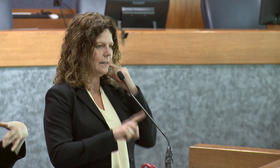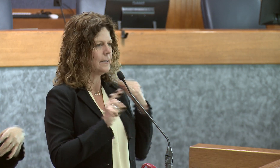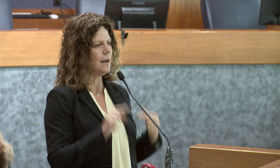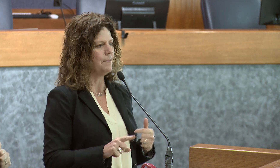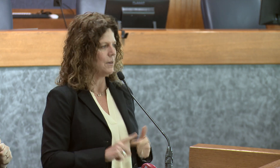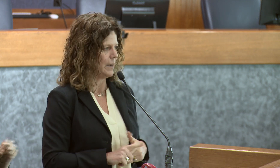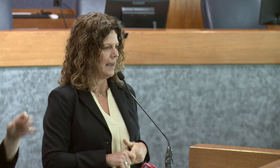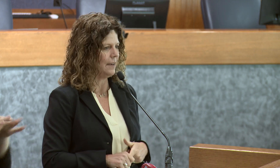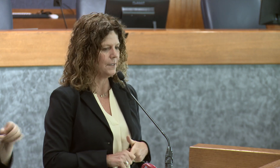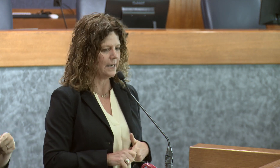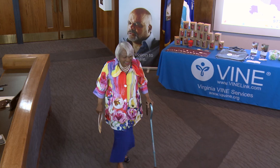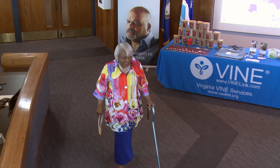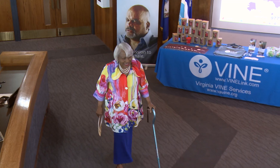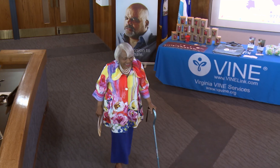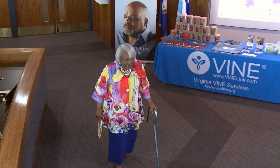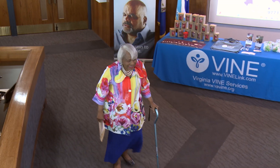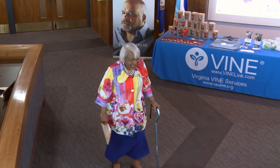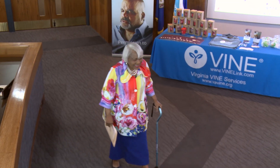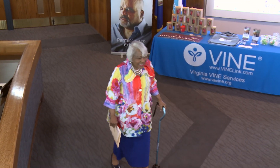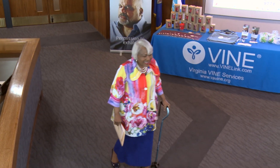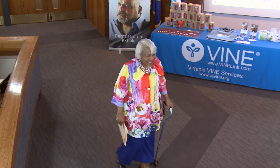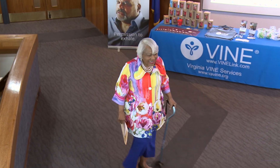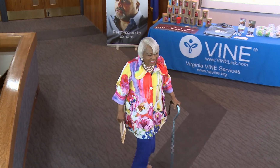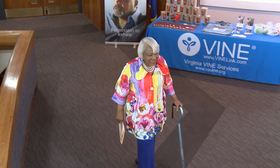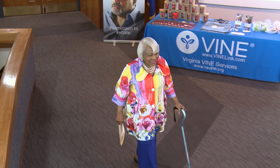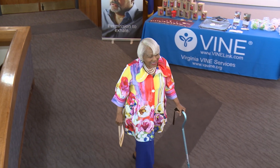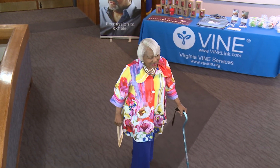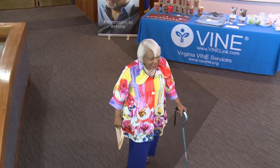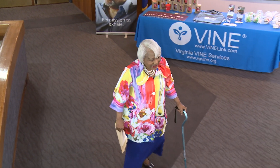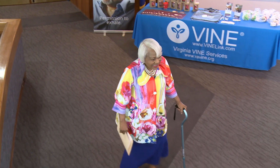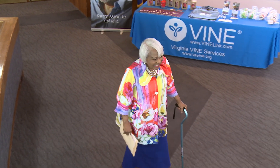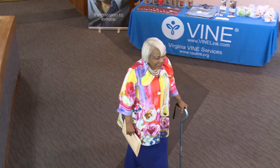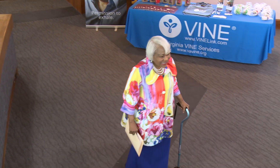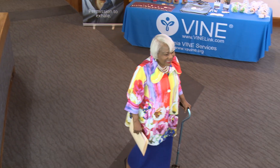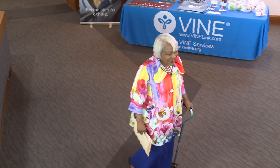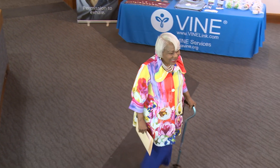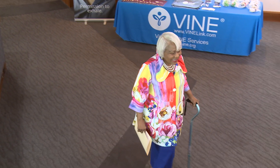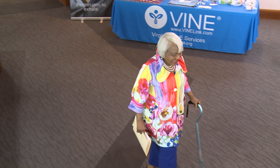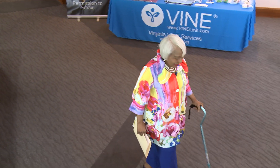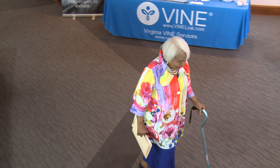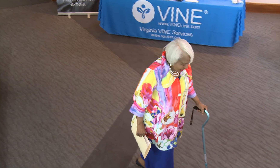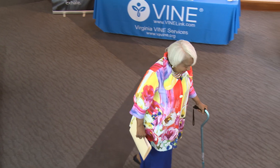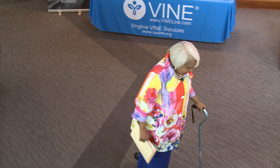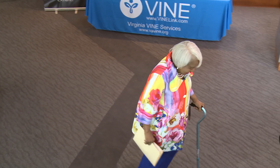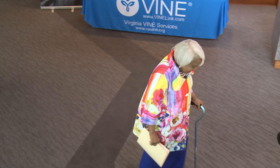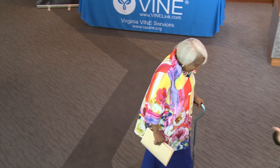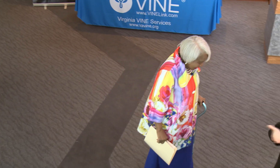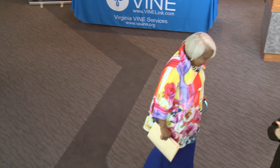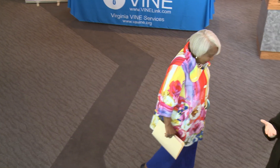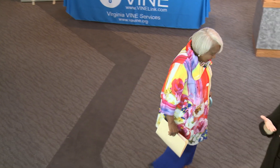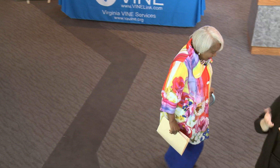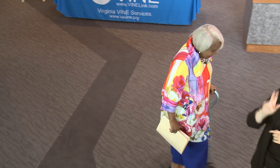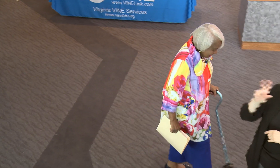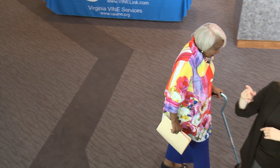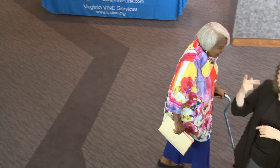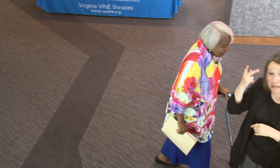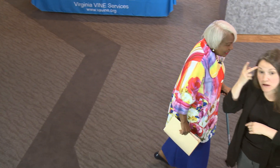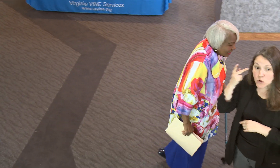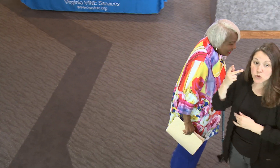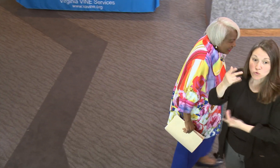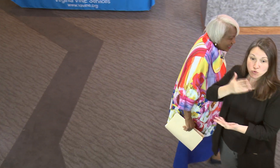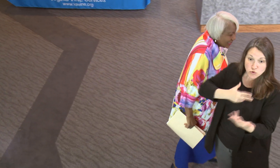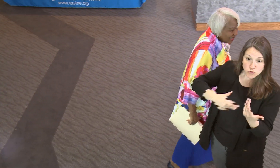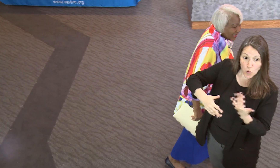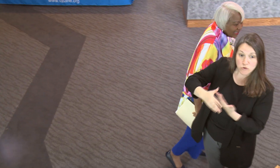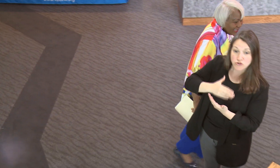justice in the time that we have today. But I would like to say that she has been serving political, social,